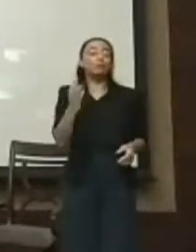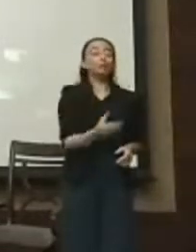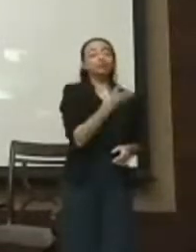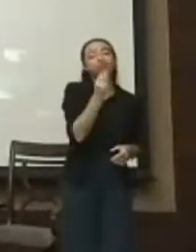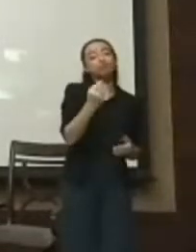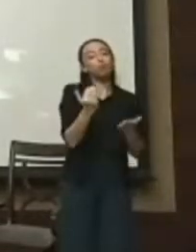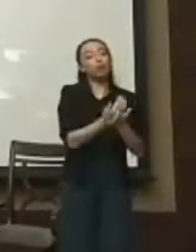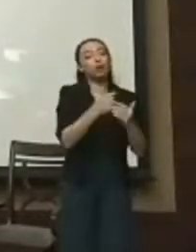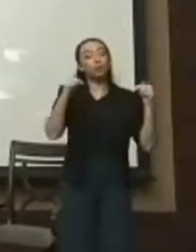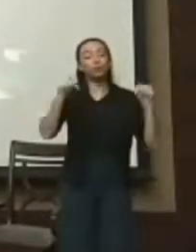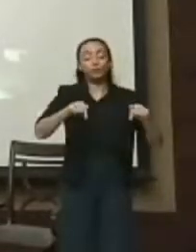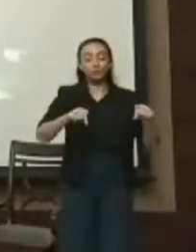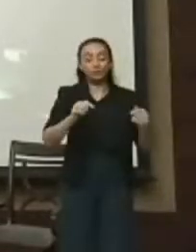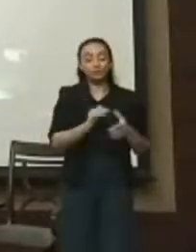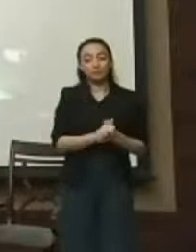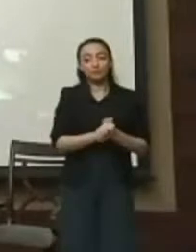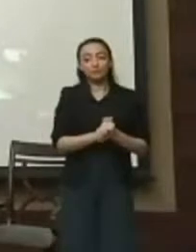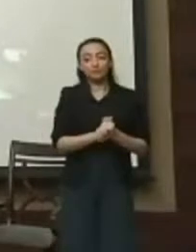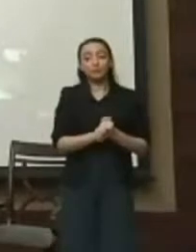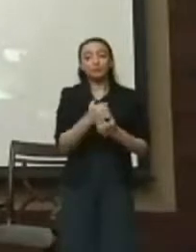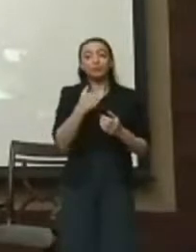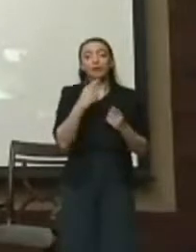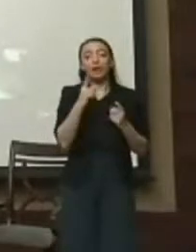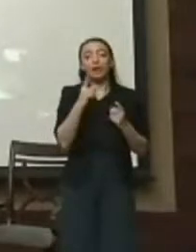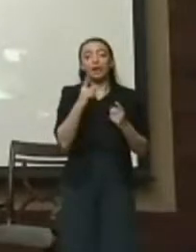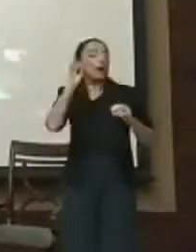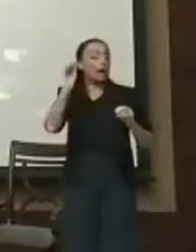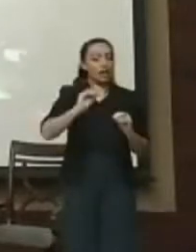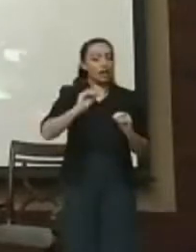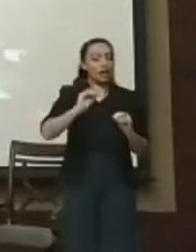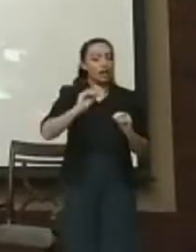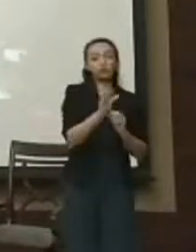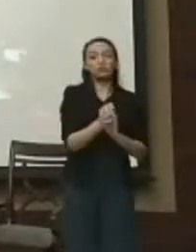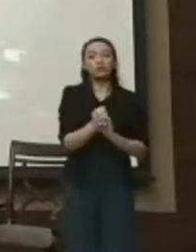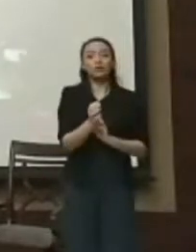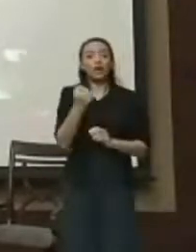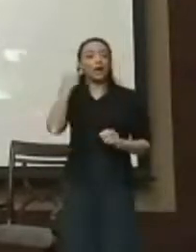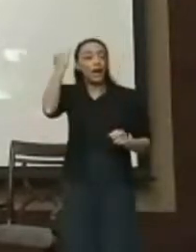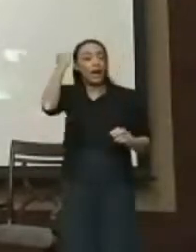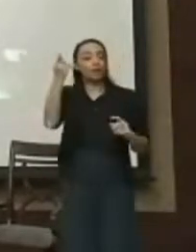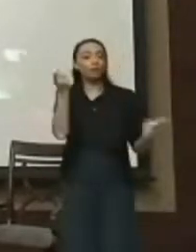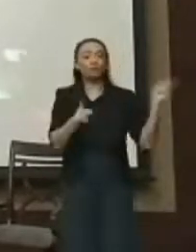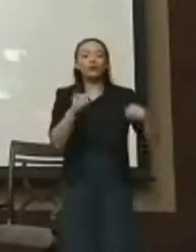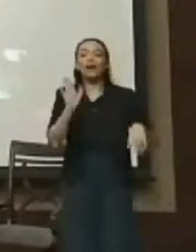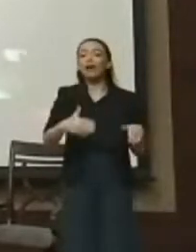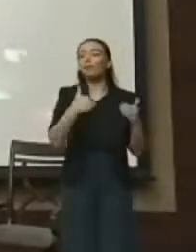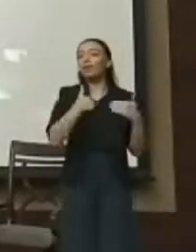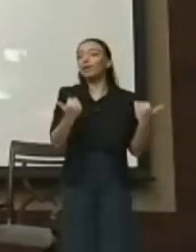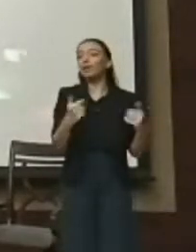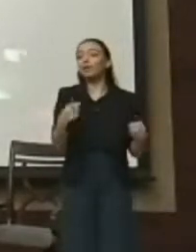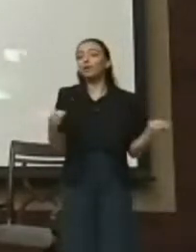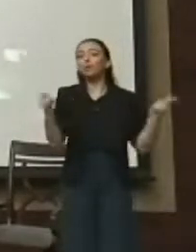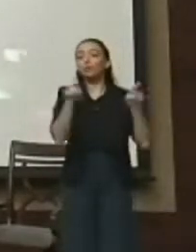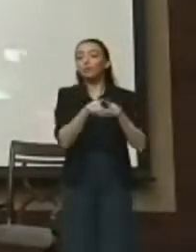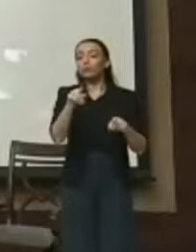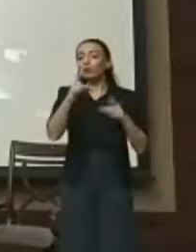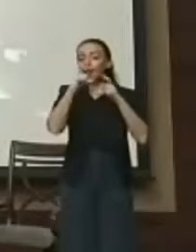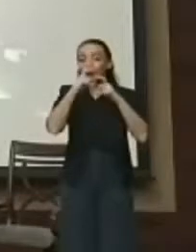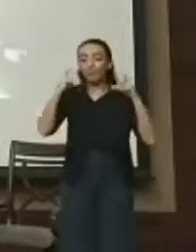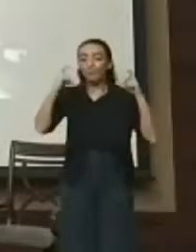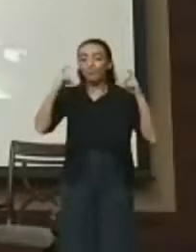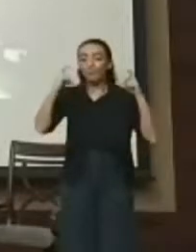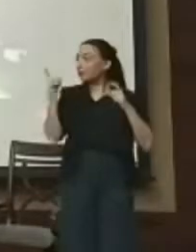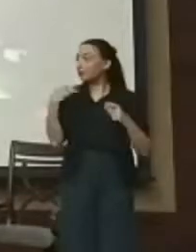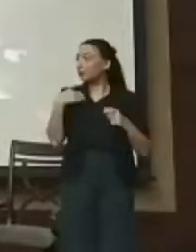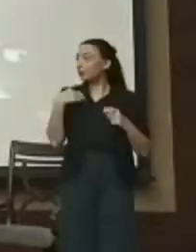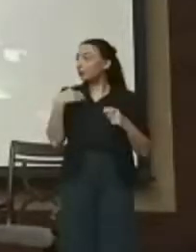event that we have. So I must also announce that innovation is happening. So they have a mask here through which I can